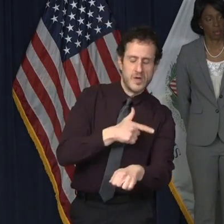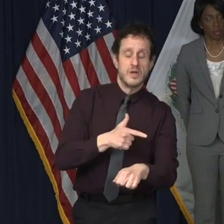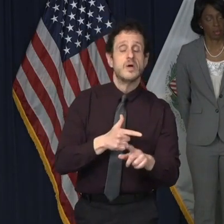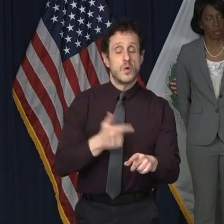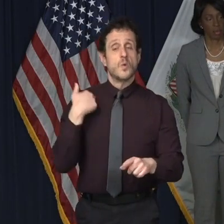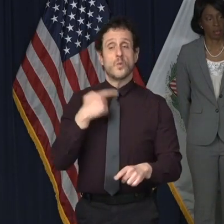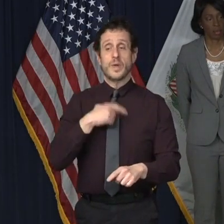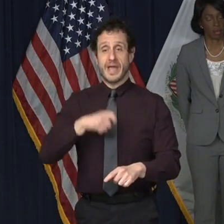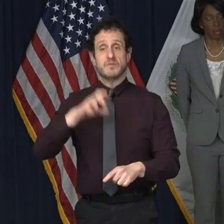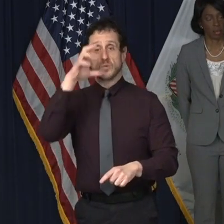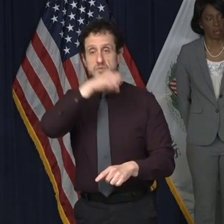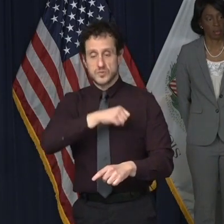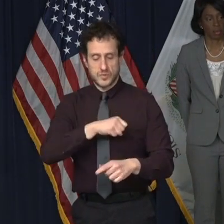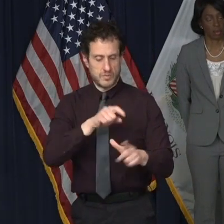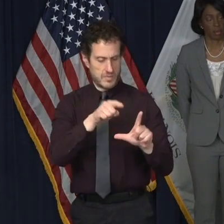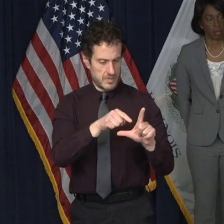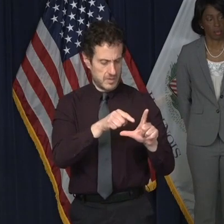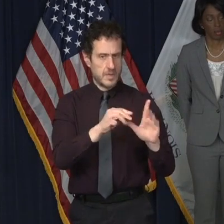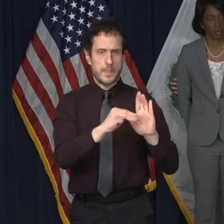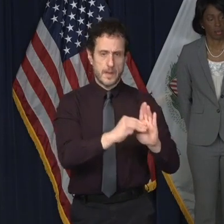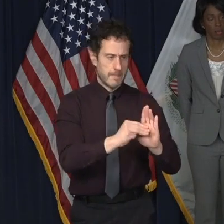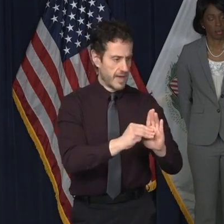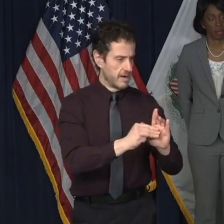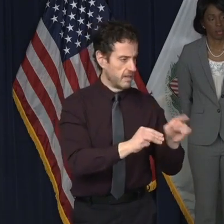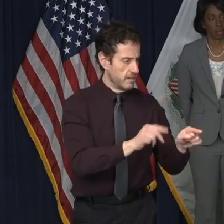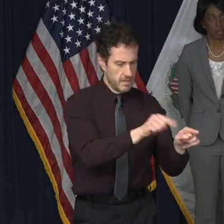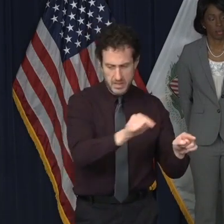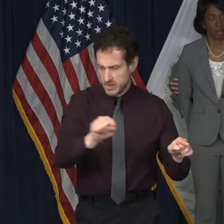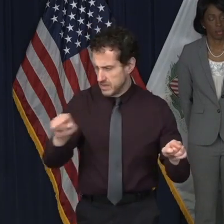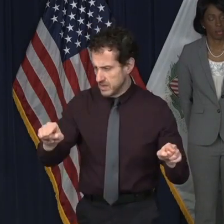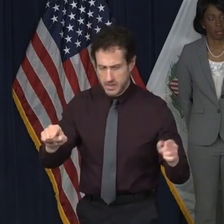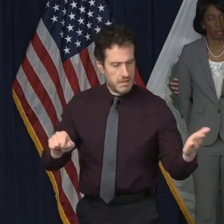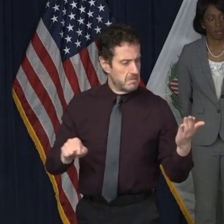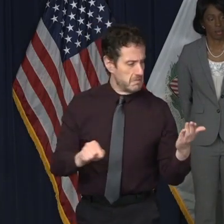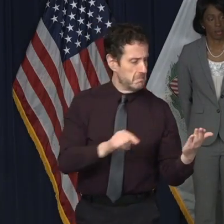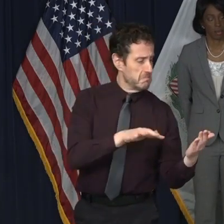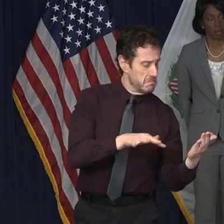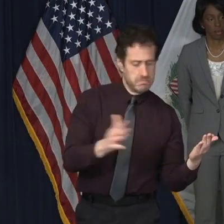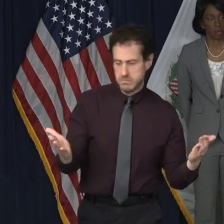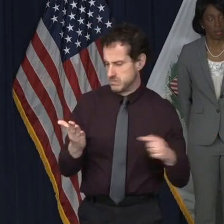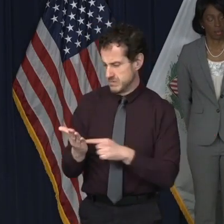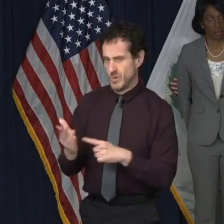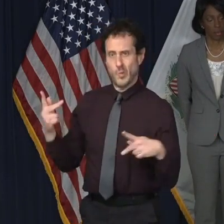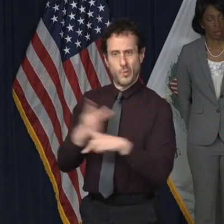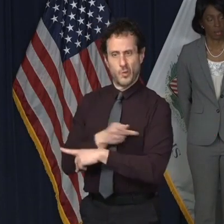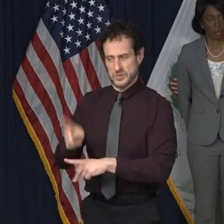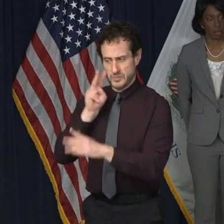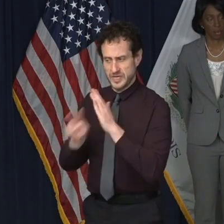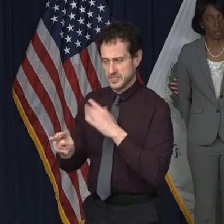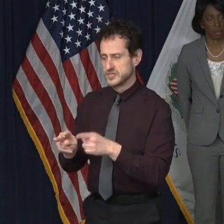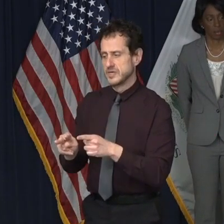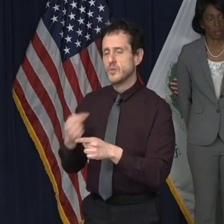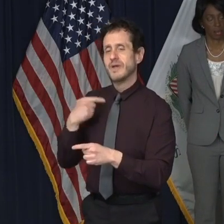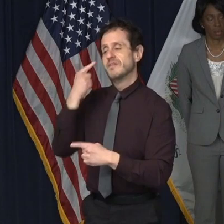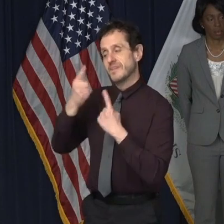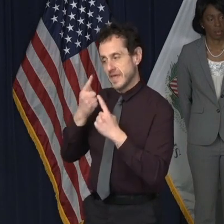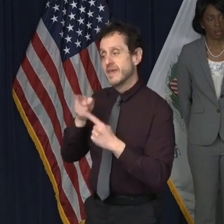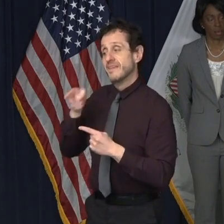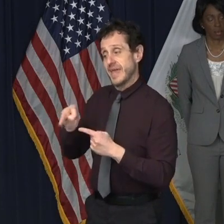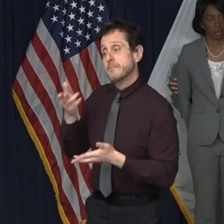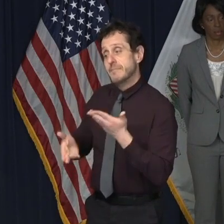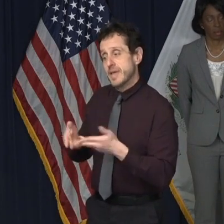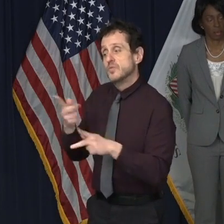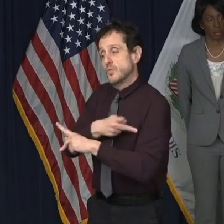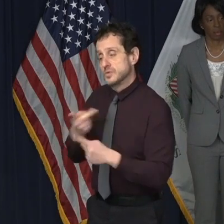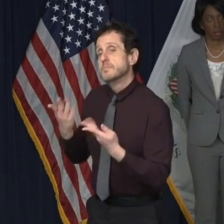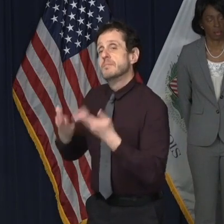end of the model range could happen and take that into account in planning. A